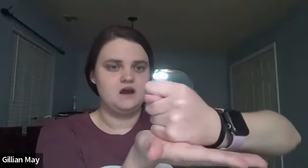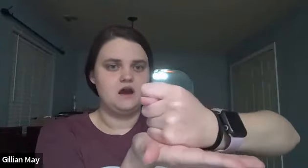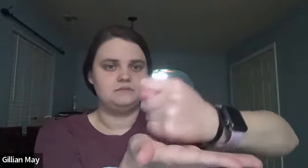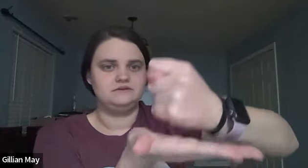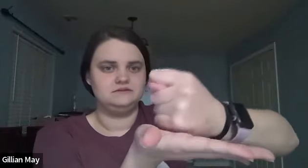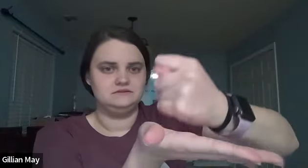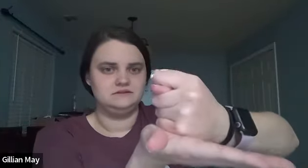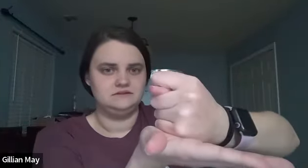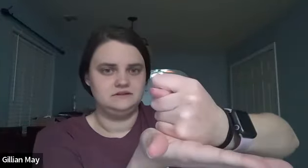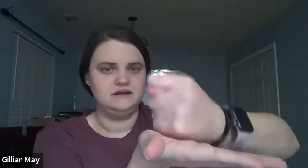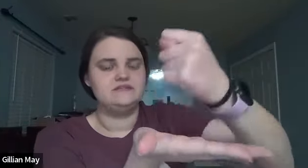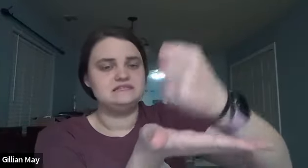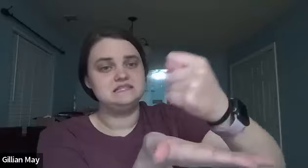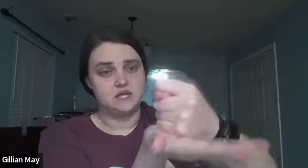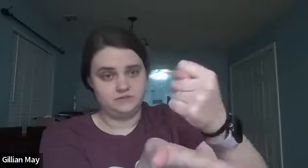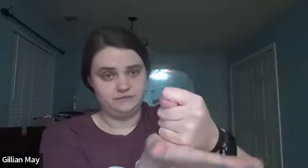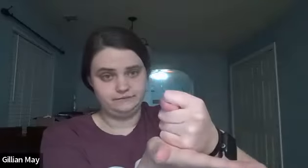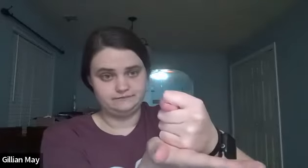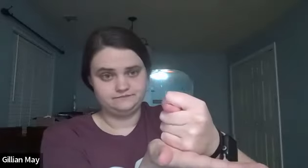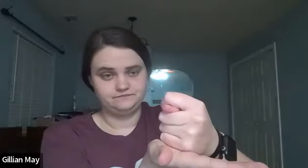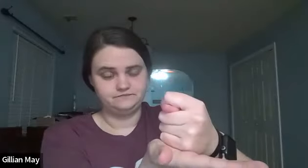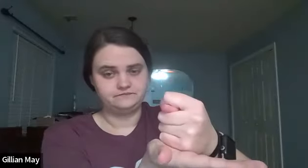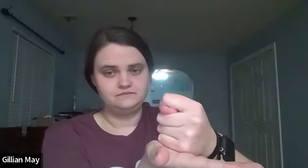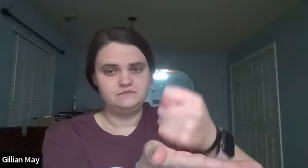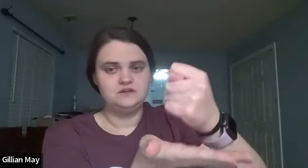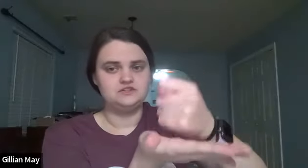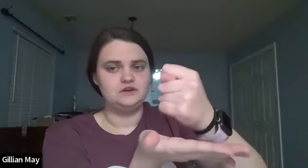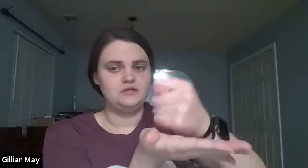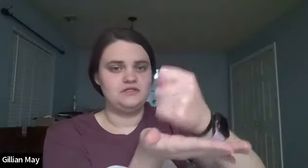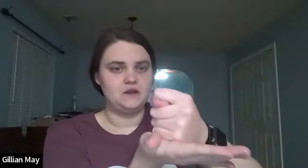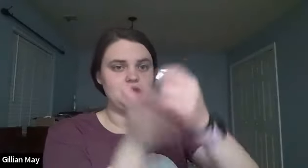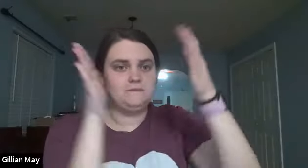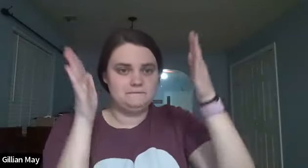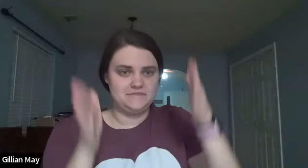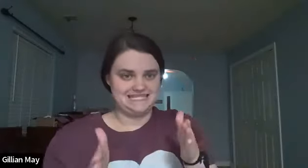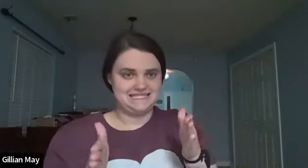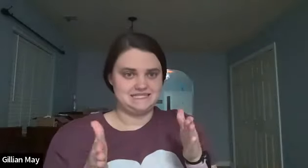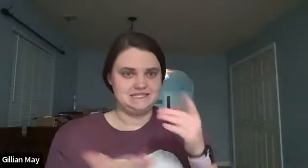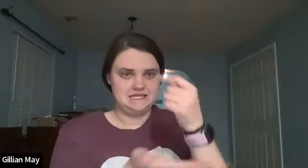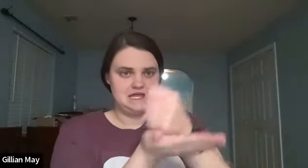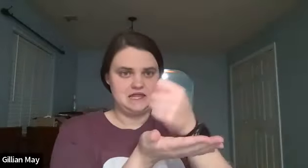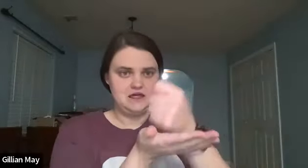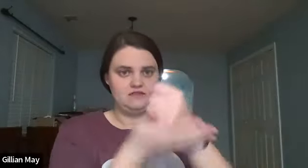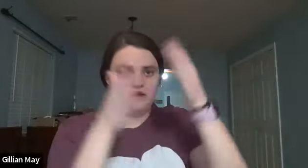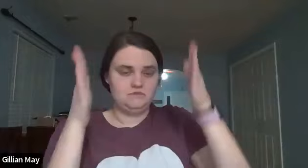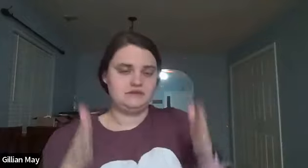top. And this is therapy. So you go therapist.